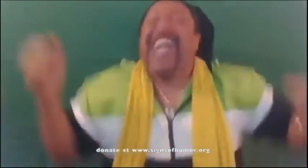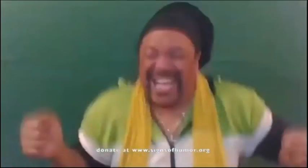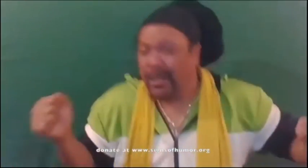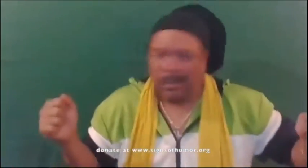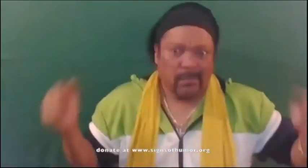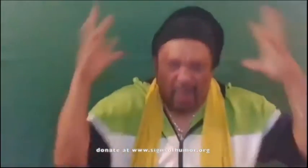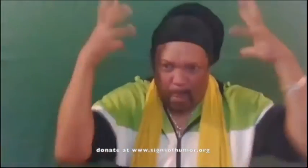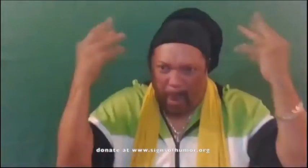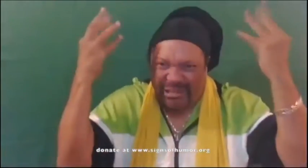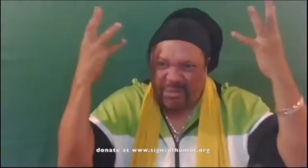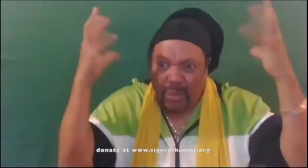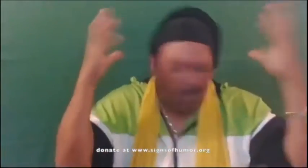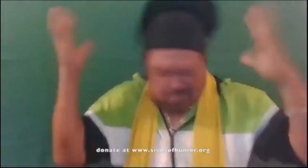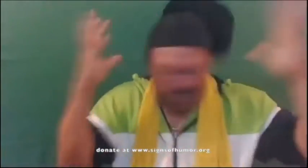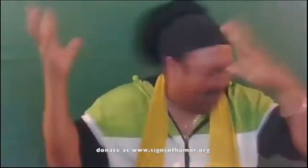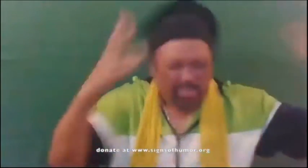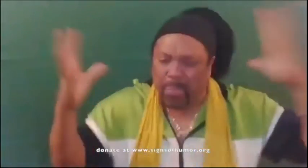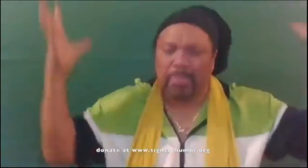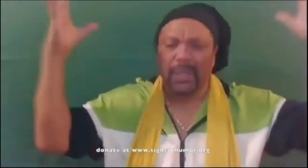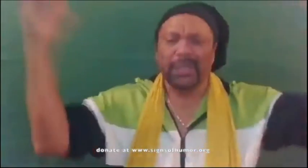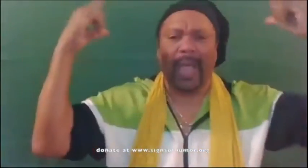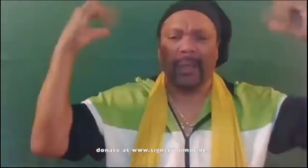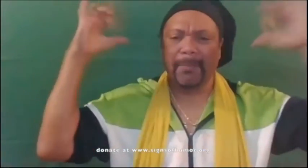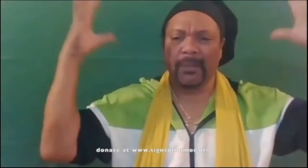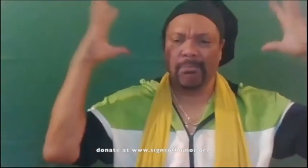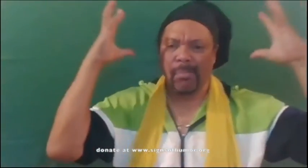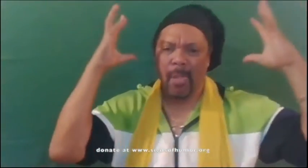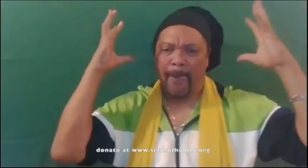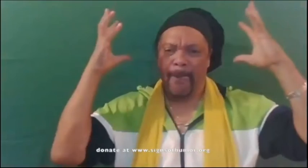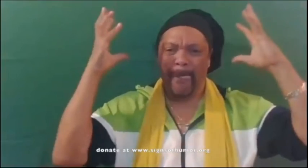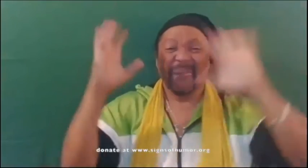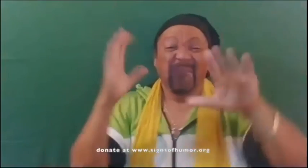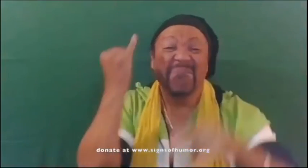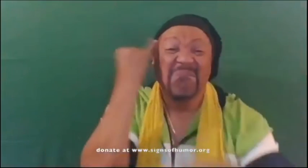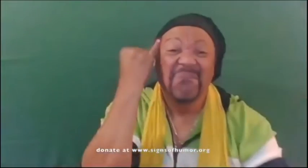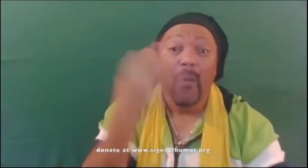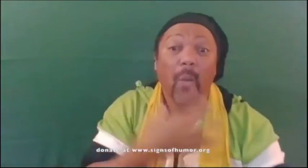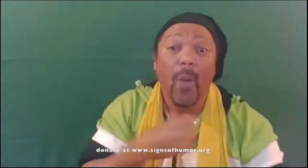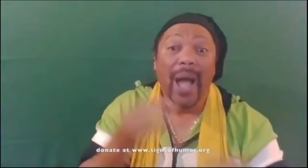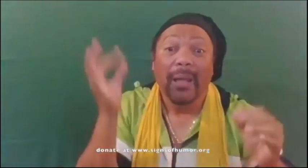People running, trying to make sure their hair don't fall, but mine is stay in place, baby. It'll never fall.